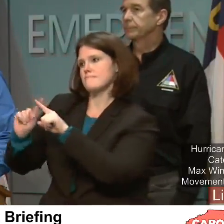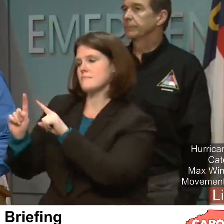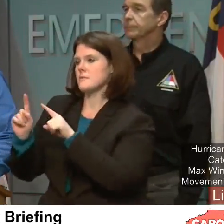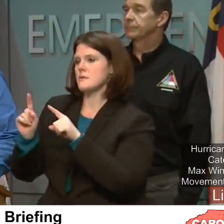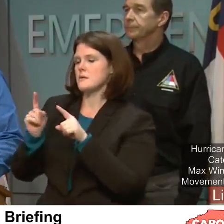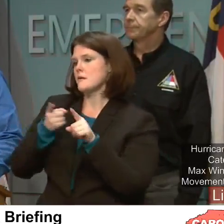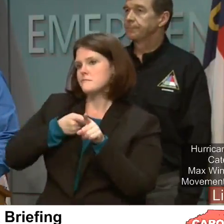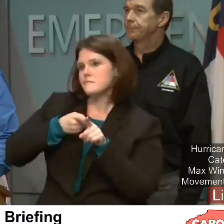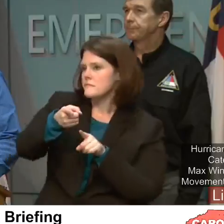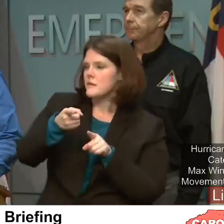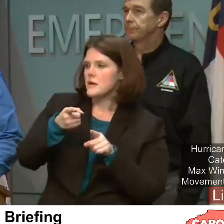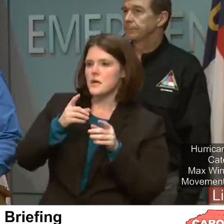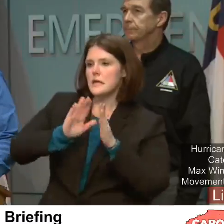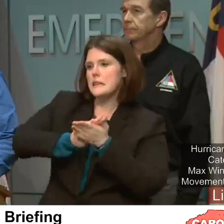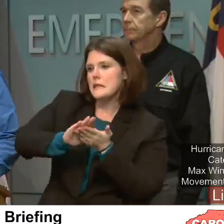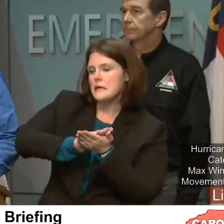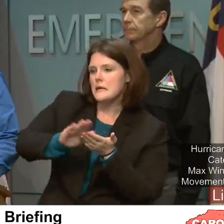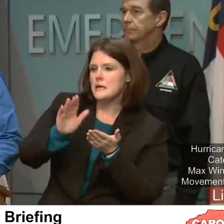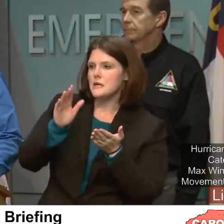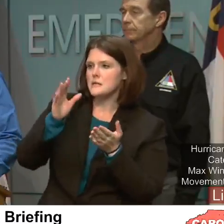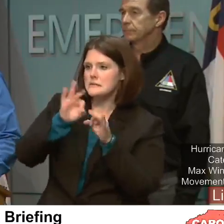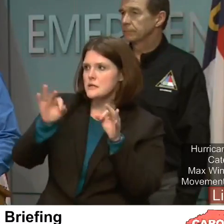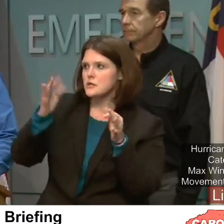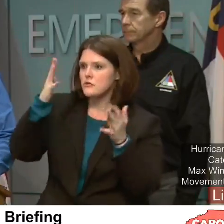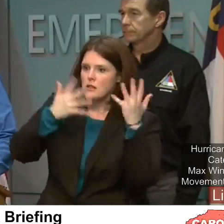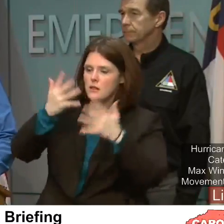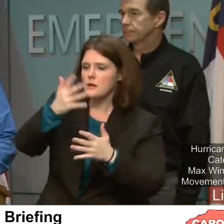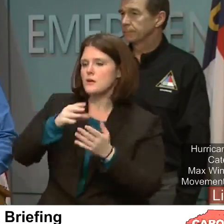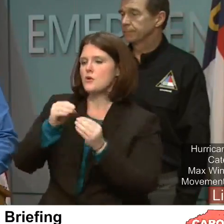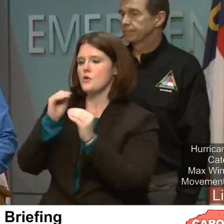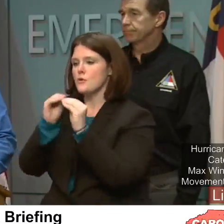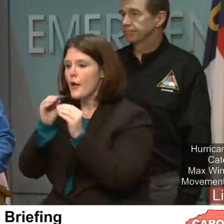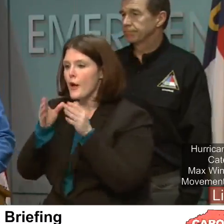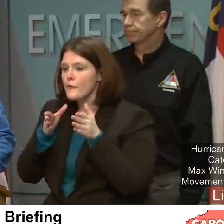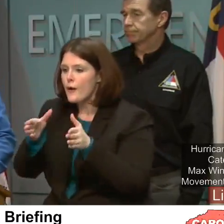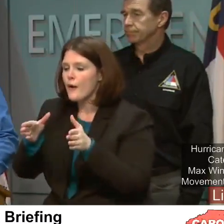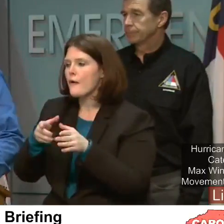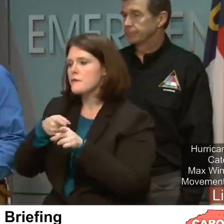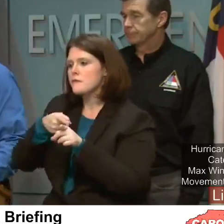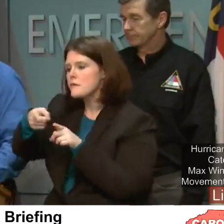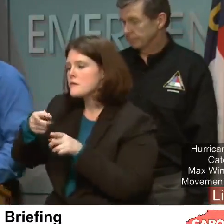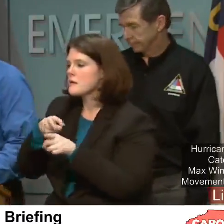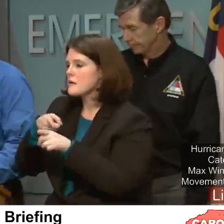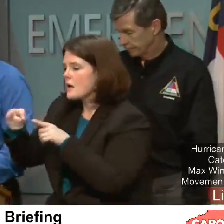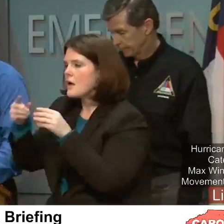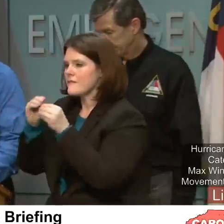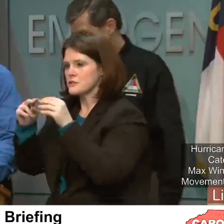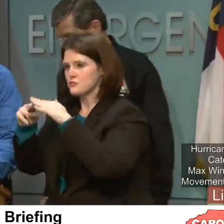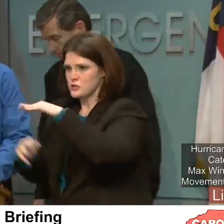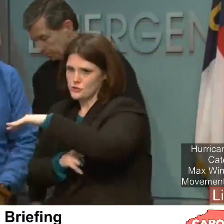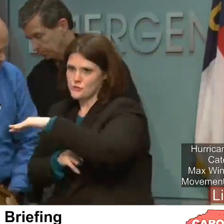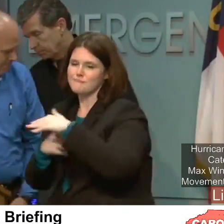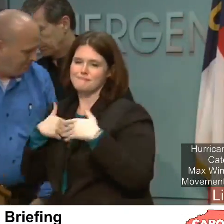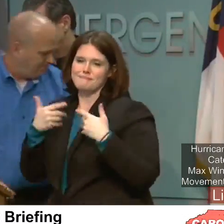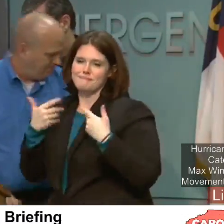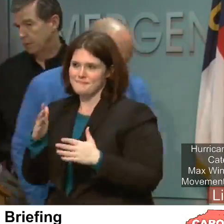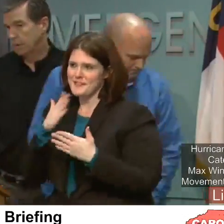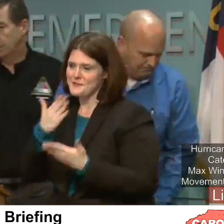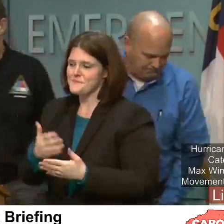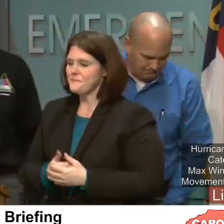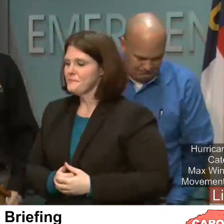from clearing debris to repairing roads to repairing bridges. That concludes my update.